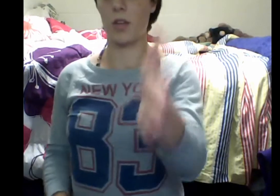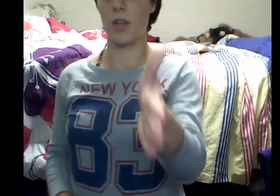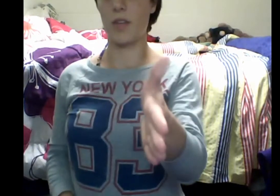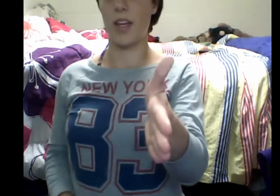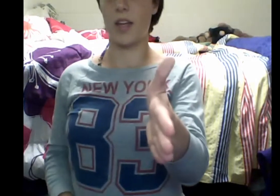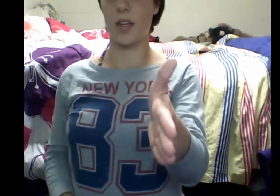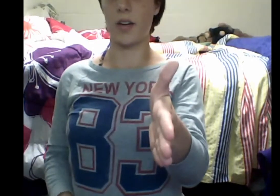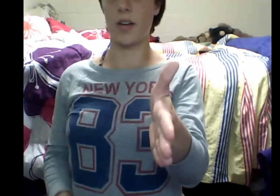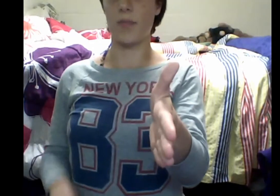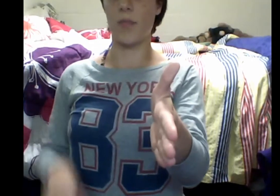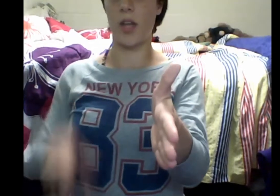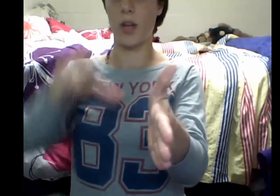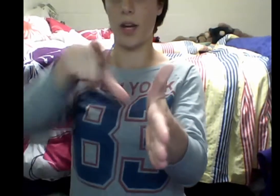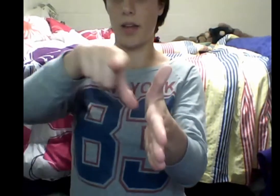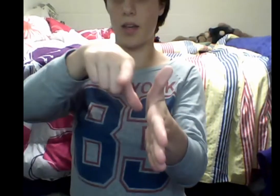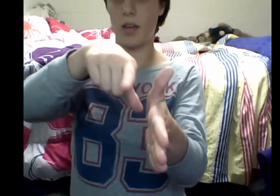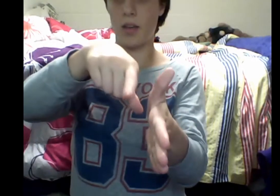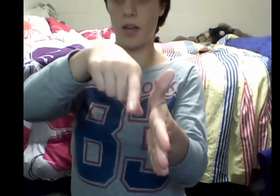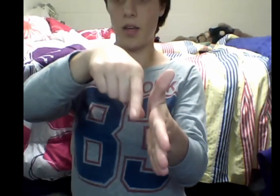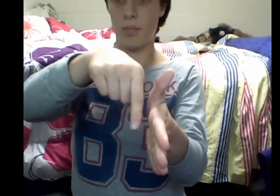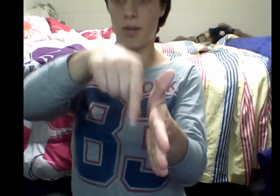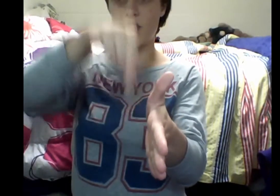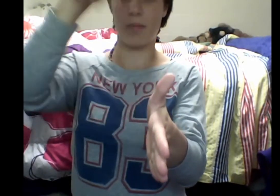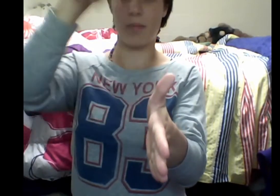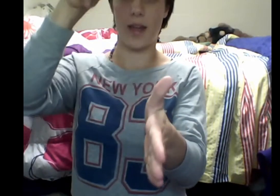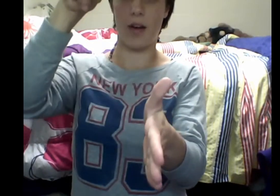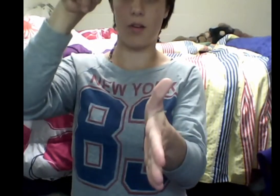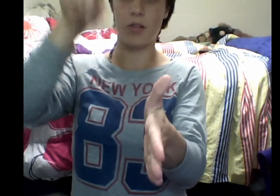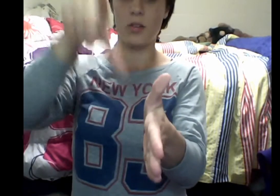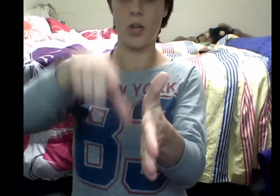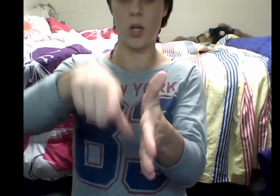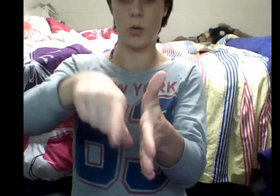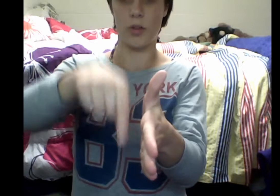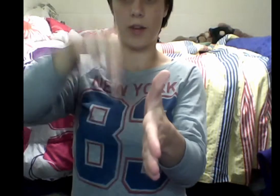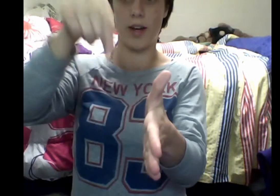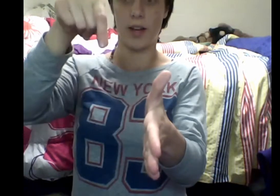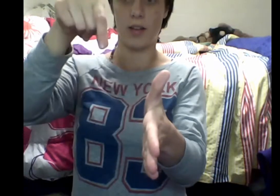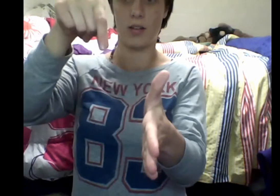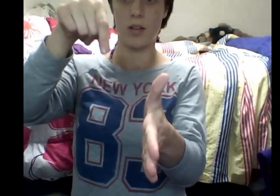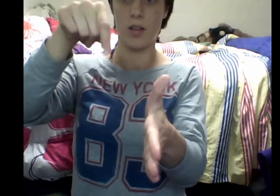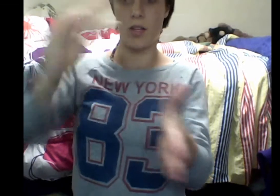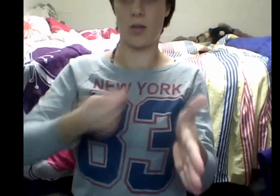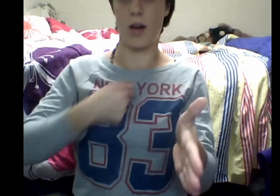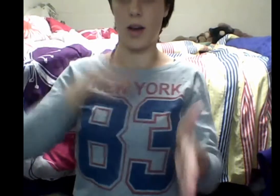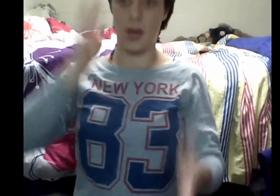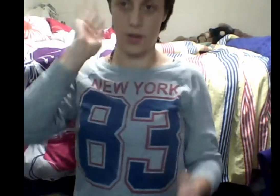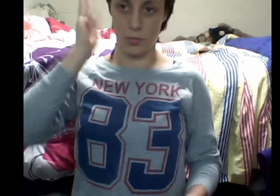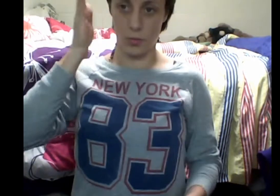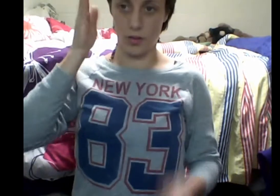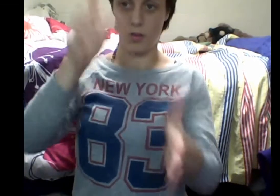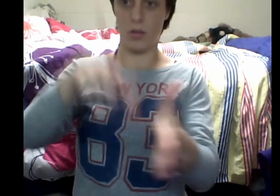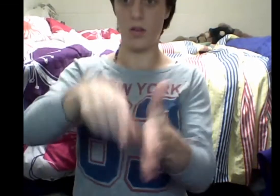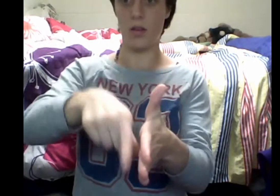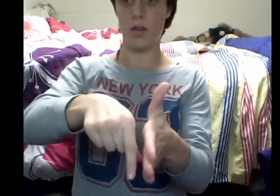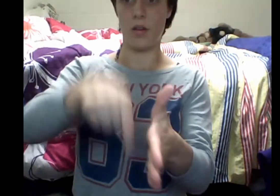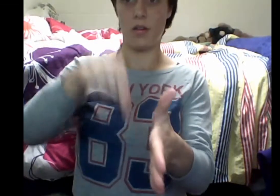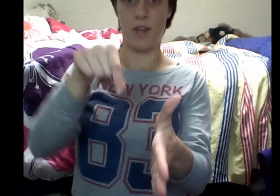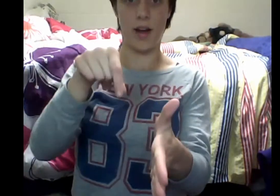left hand here and you kind of like pinch something out with your right hand. So I will